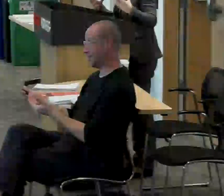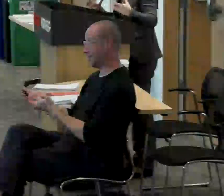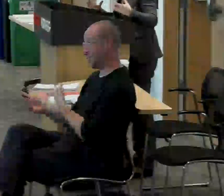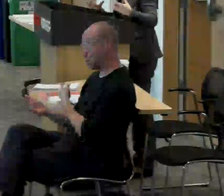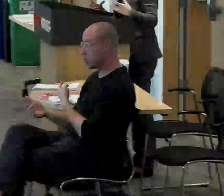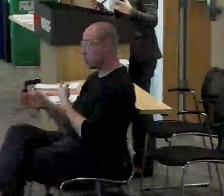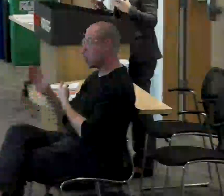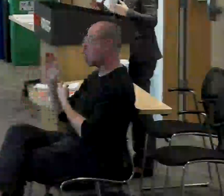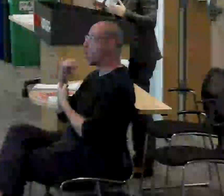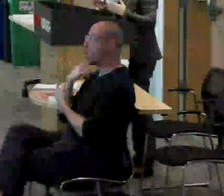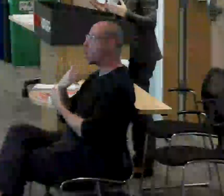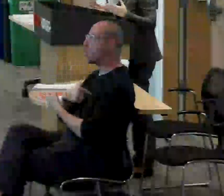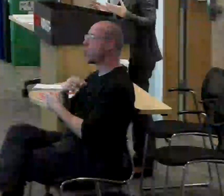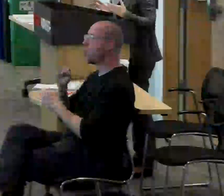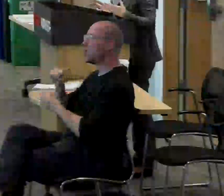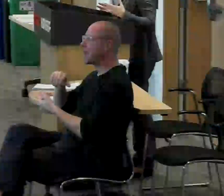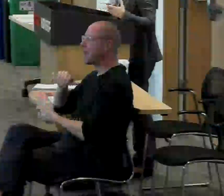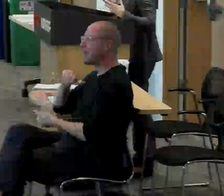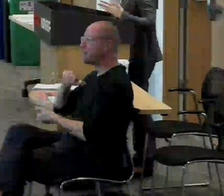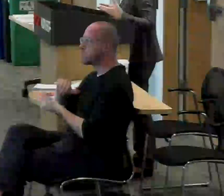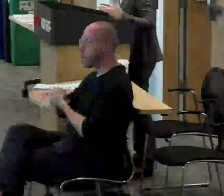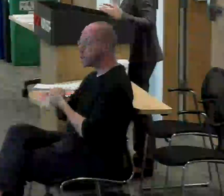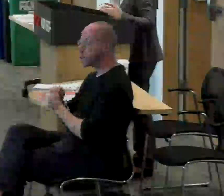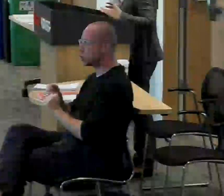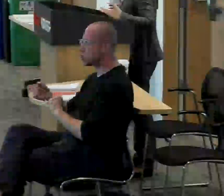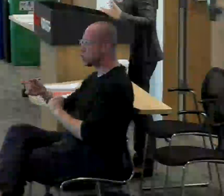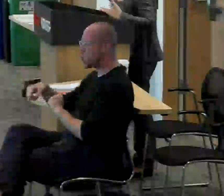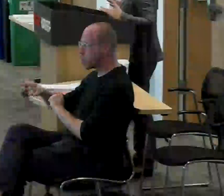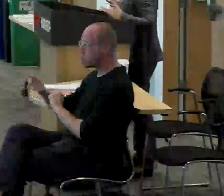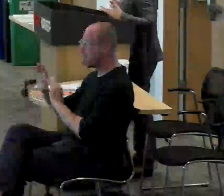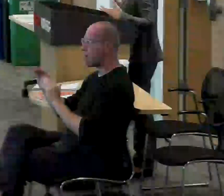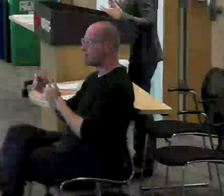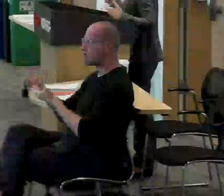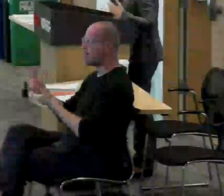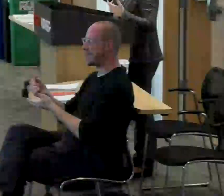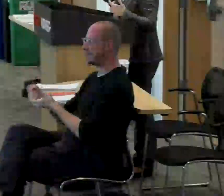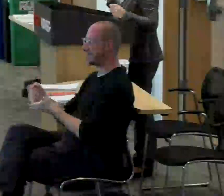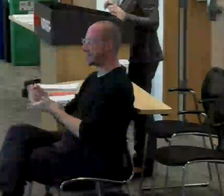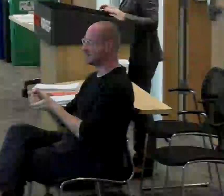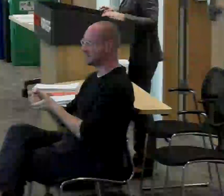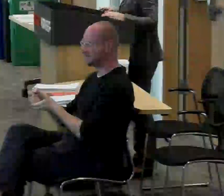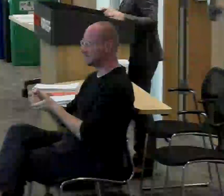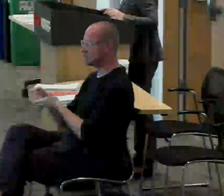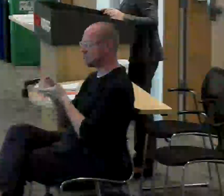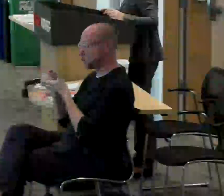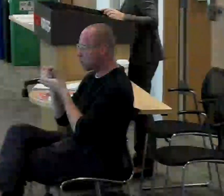provide assistance in that process, I think, over time and help folks,